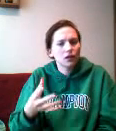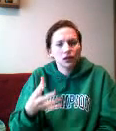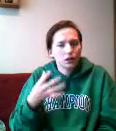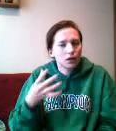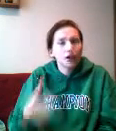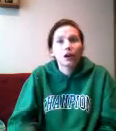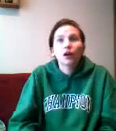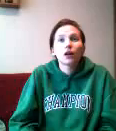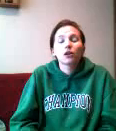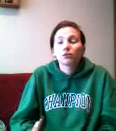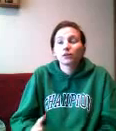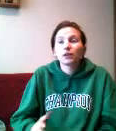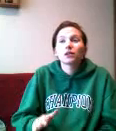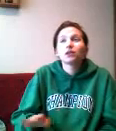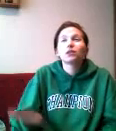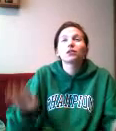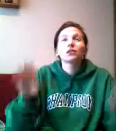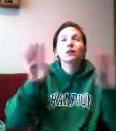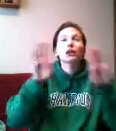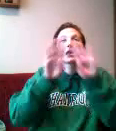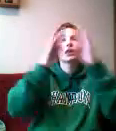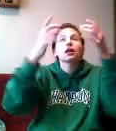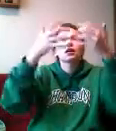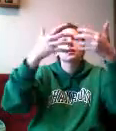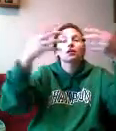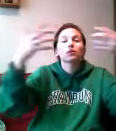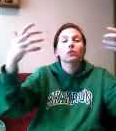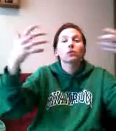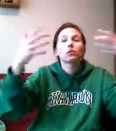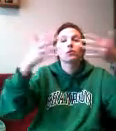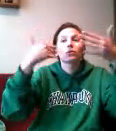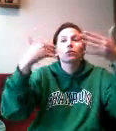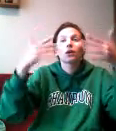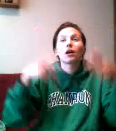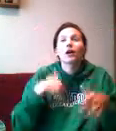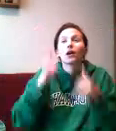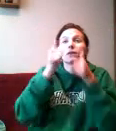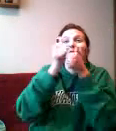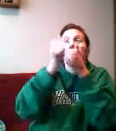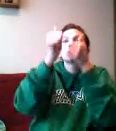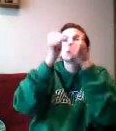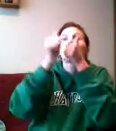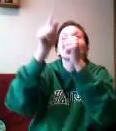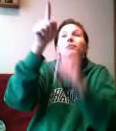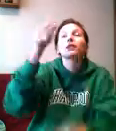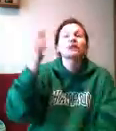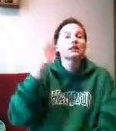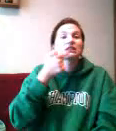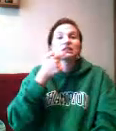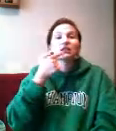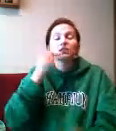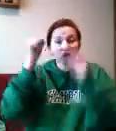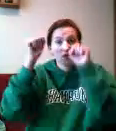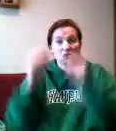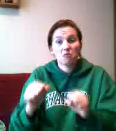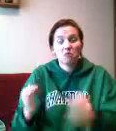Then he opened the gate And I followed him in Said, you can wait right here Till it's your